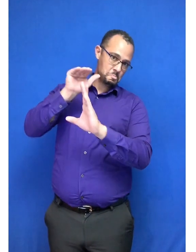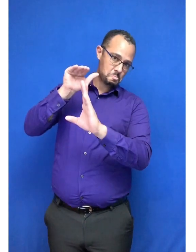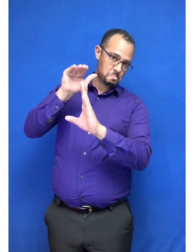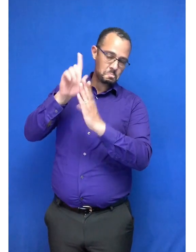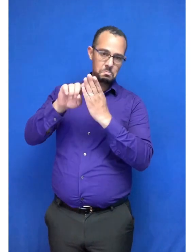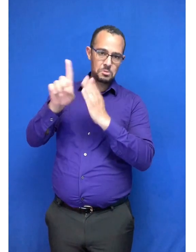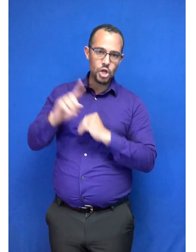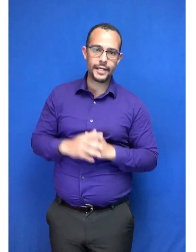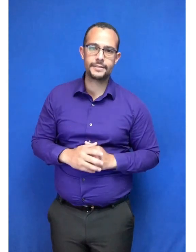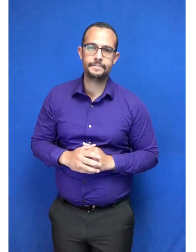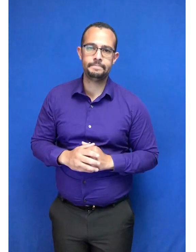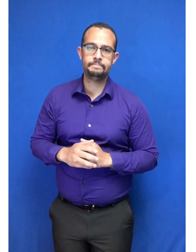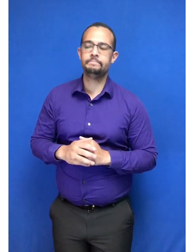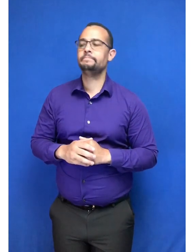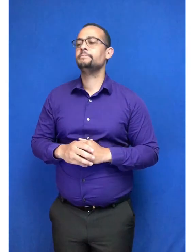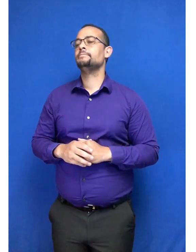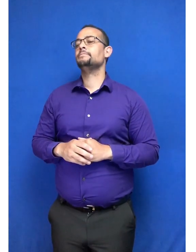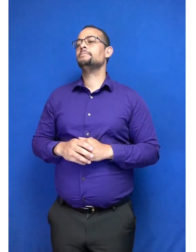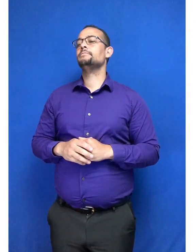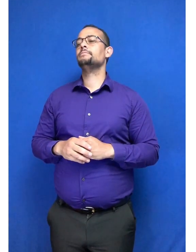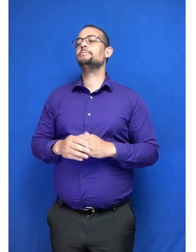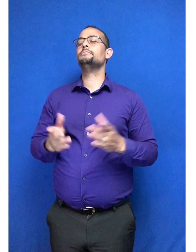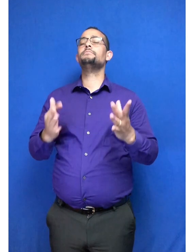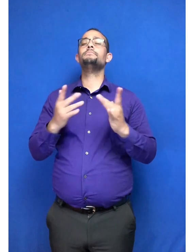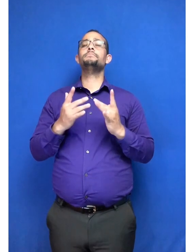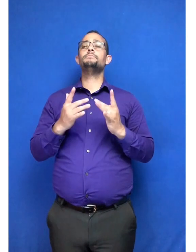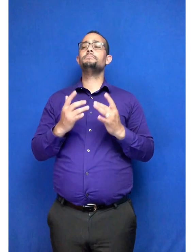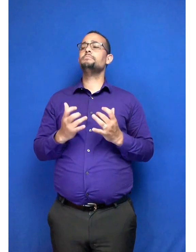Early on, you should do an inventory of your home.